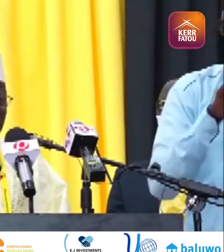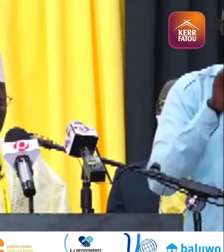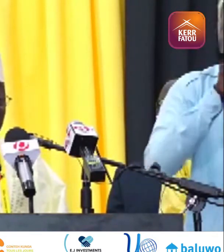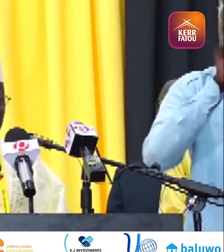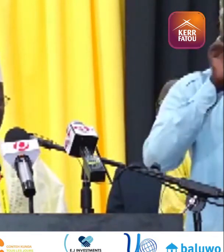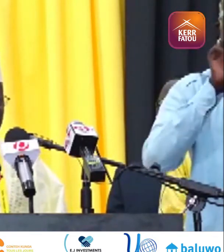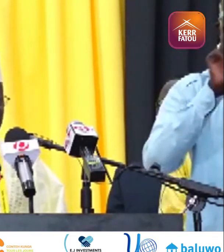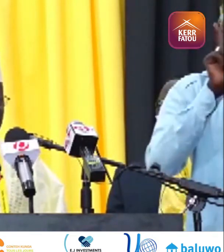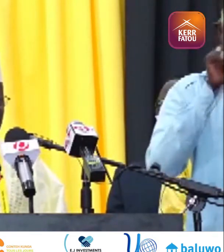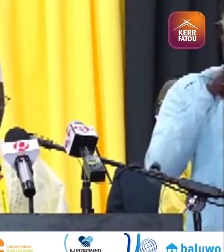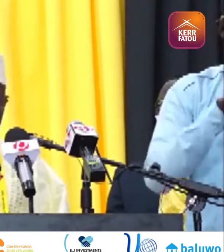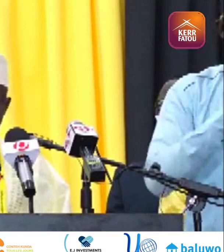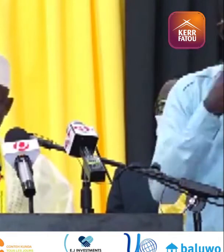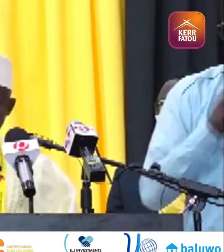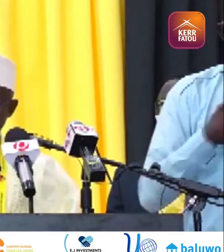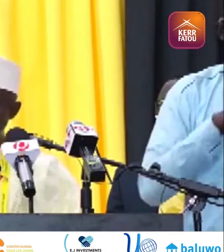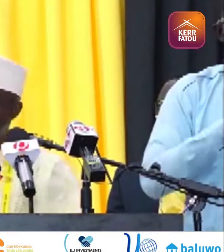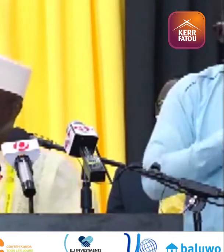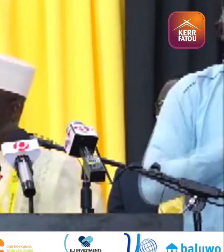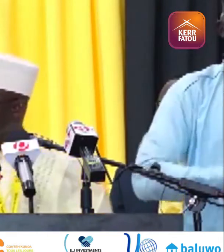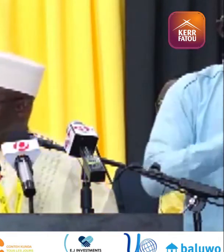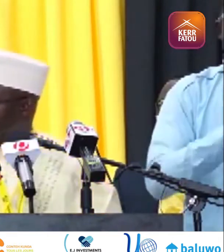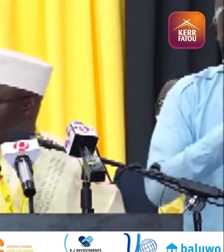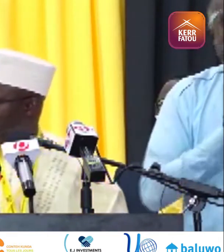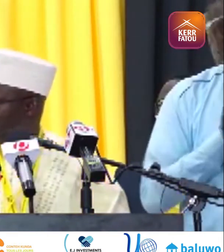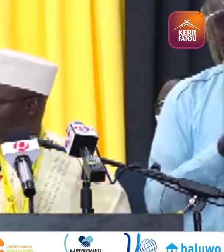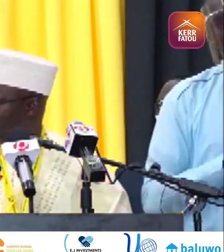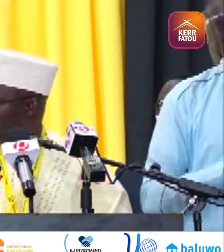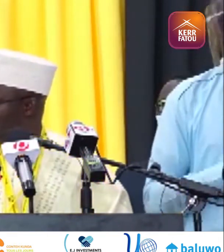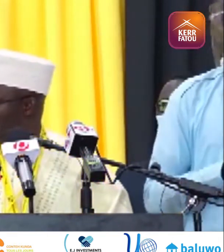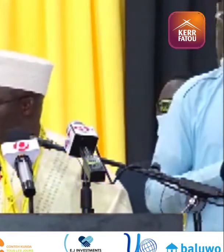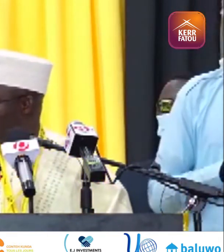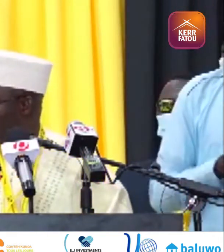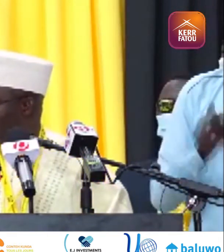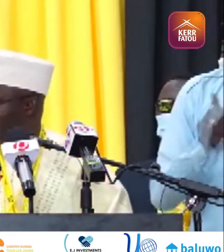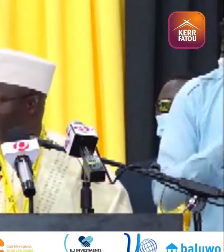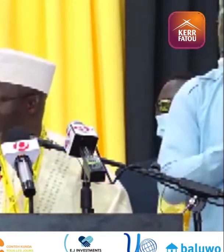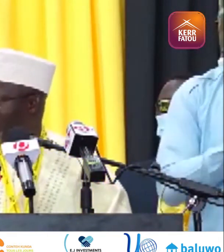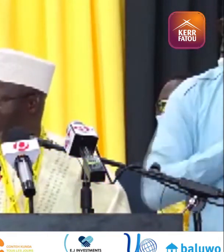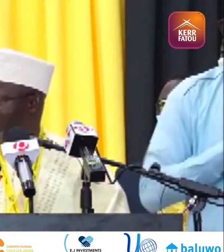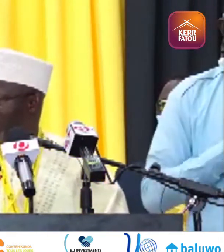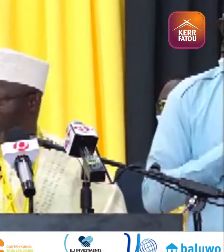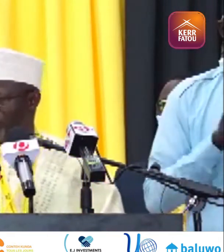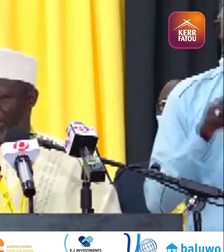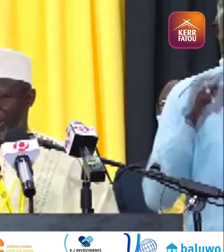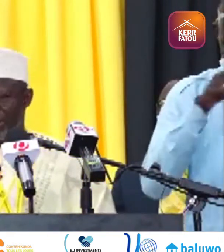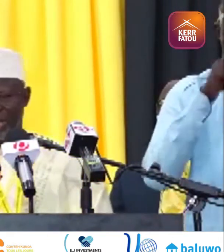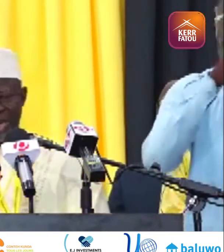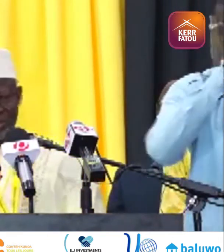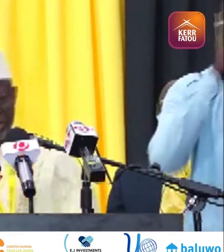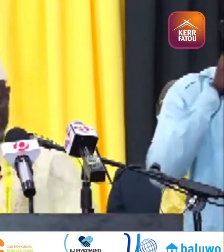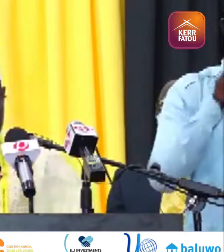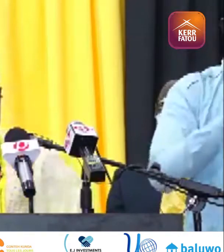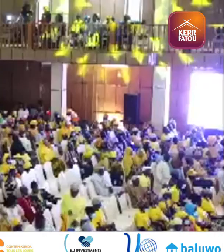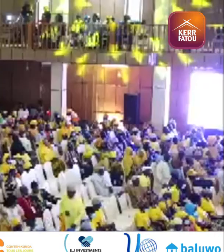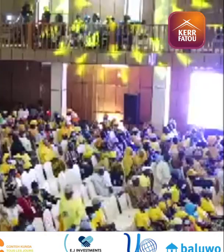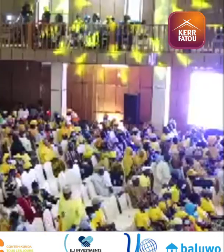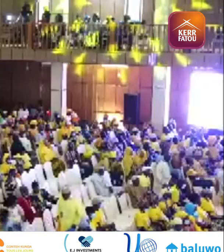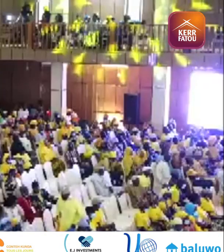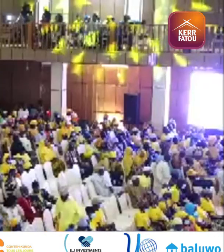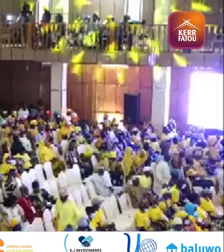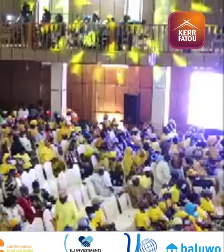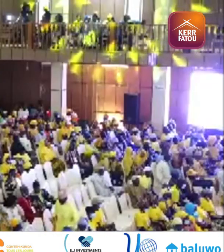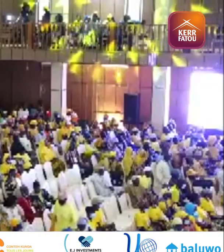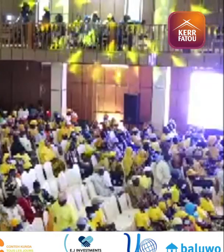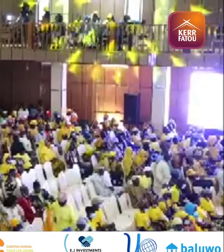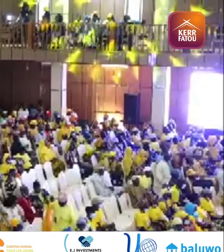struck by the same calamity. And we could not be left behind. So we also went to Brikama and made a cash donation